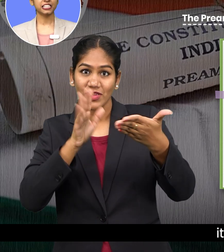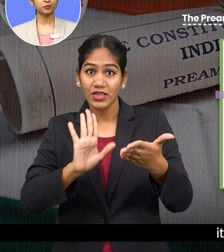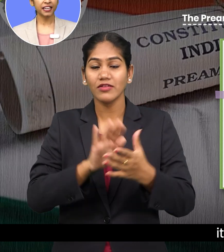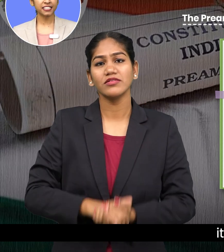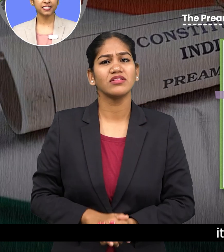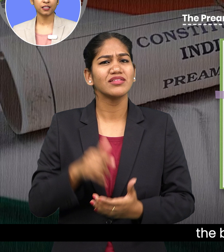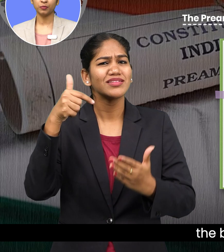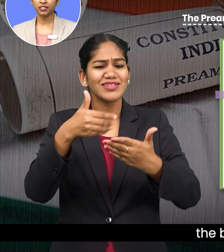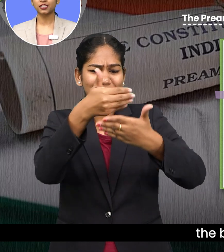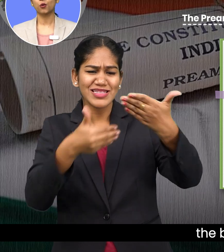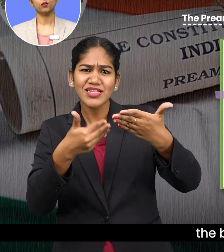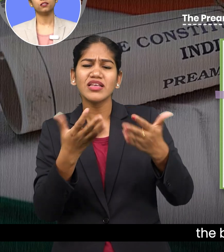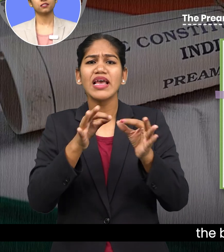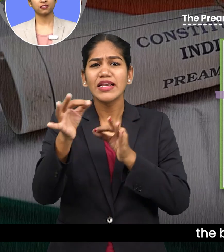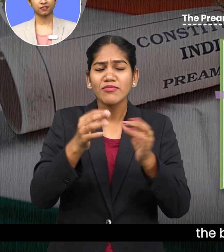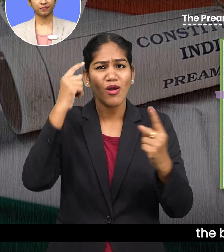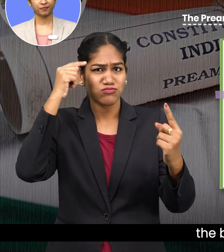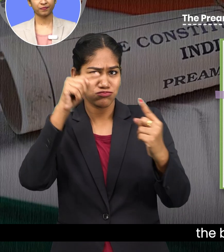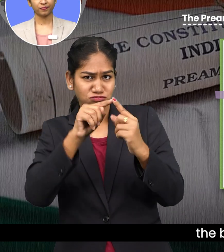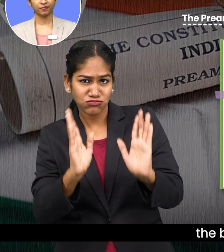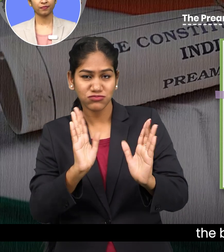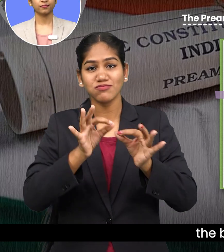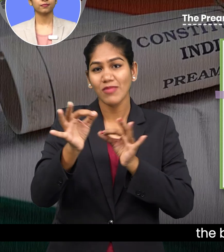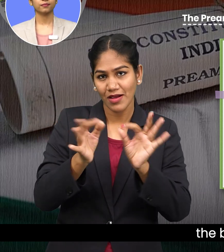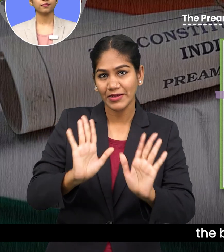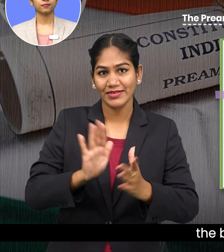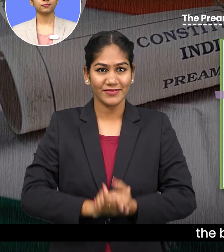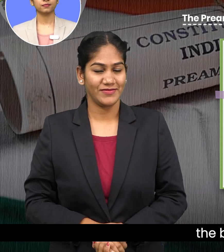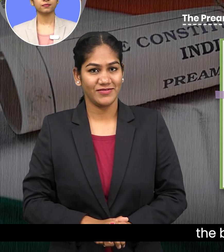It explains the book's goals.